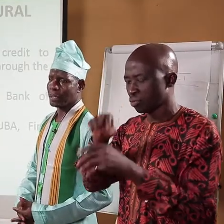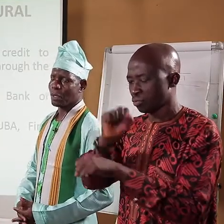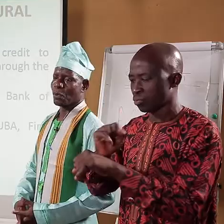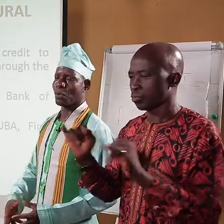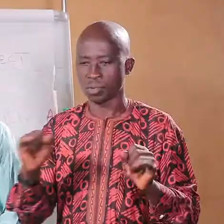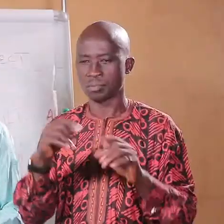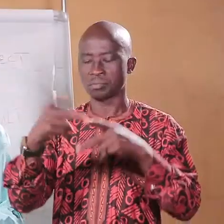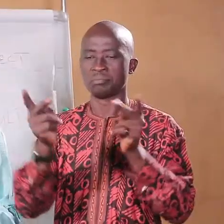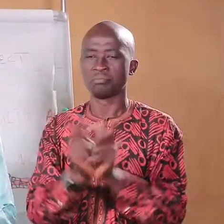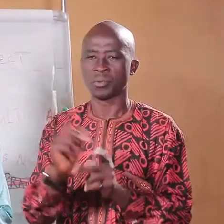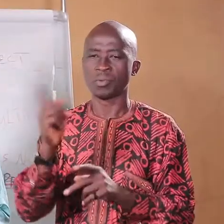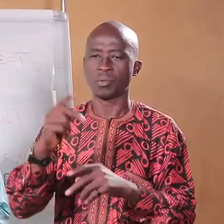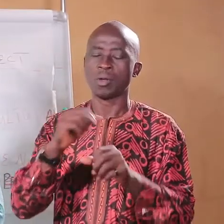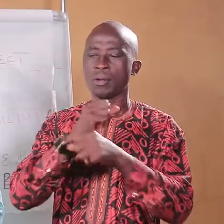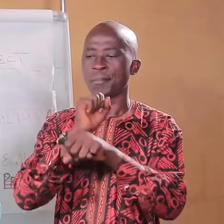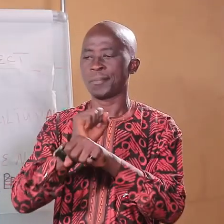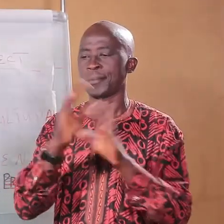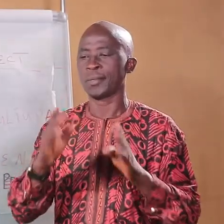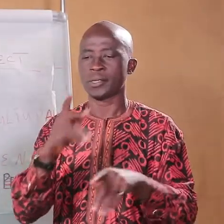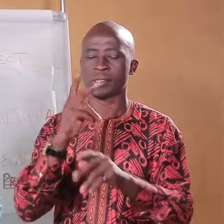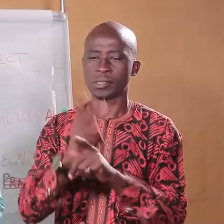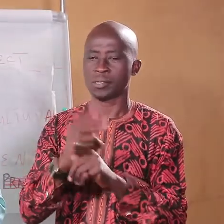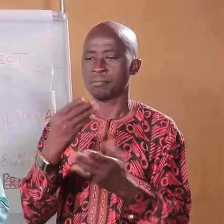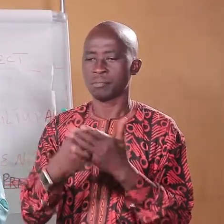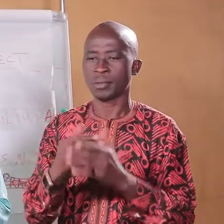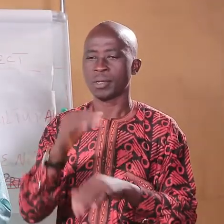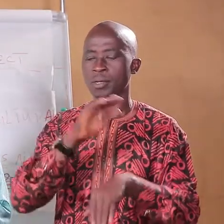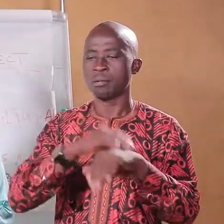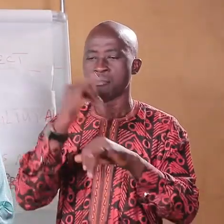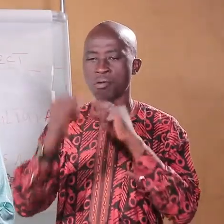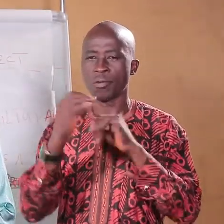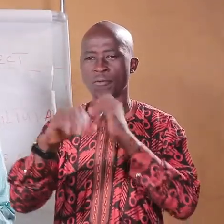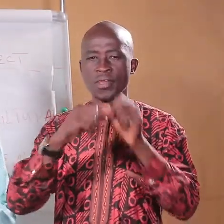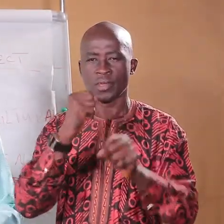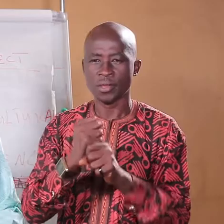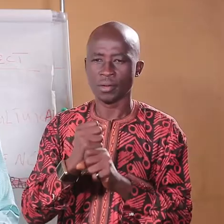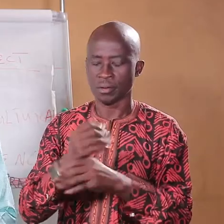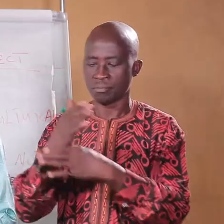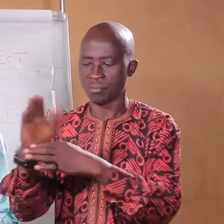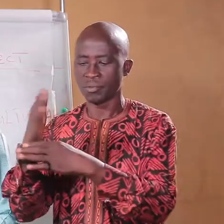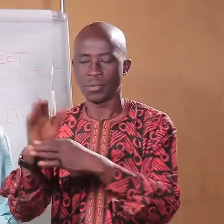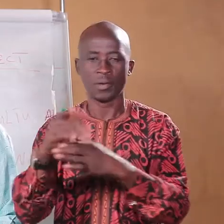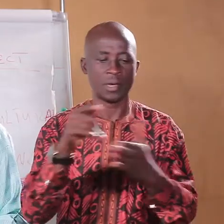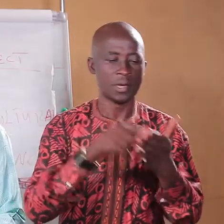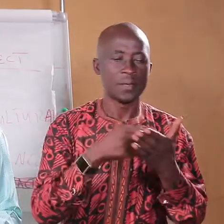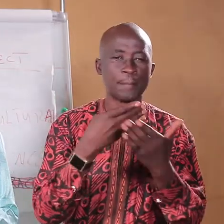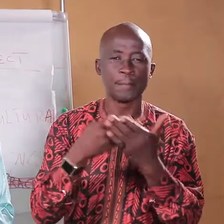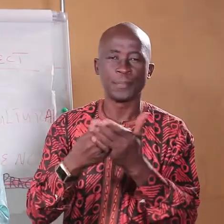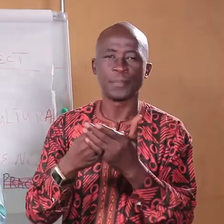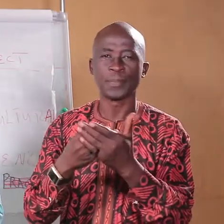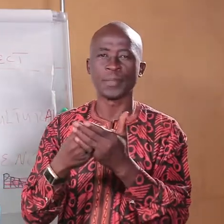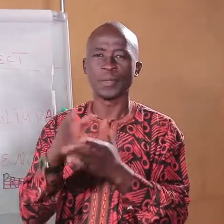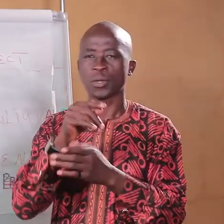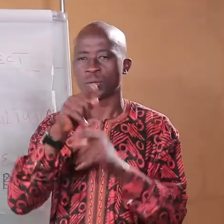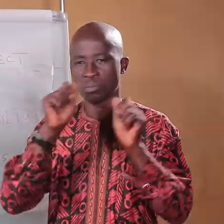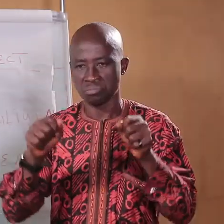environment where workers save their money. Then at the end of the year, they share this money, and